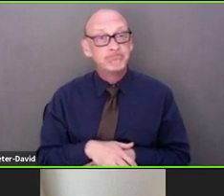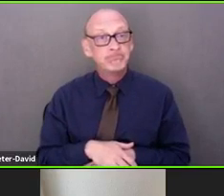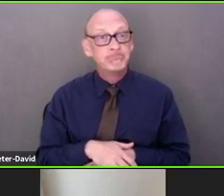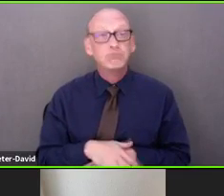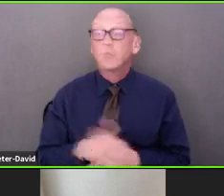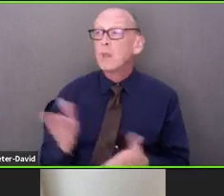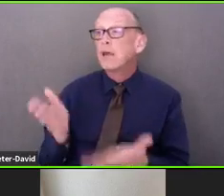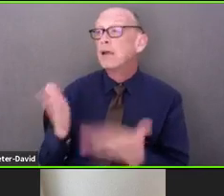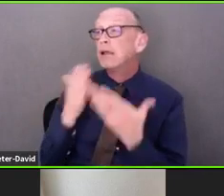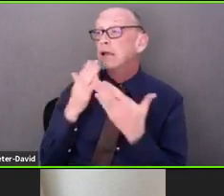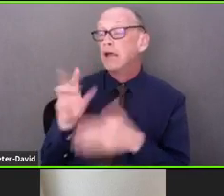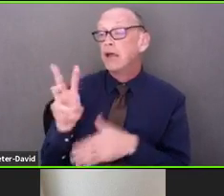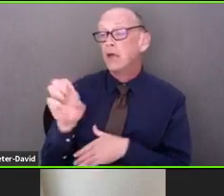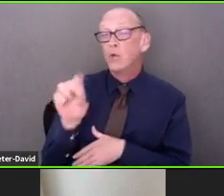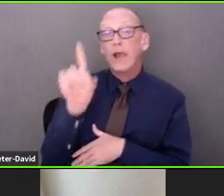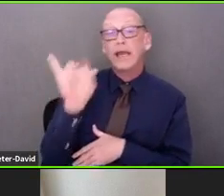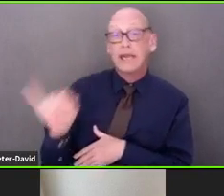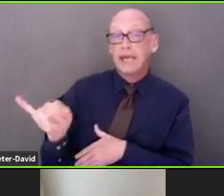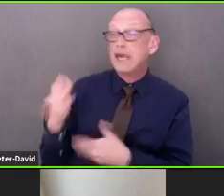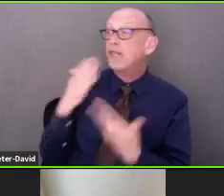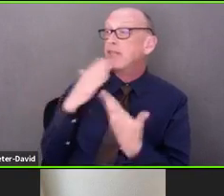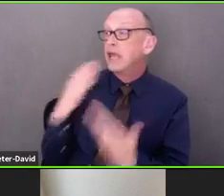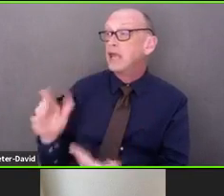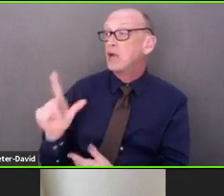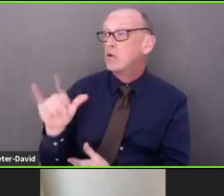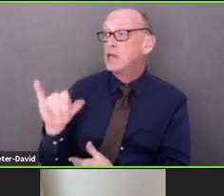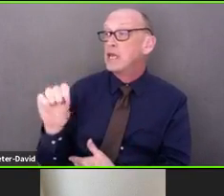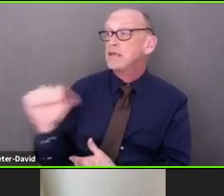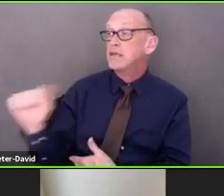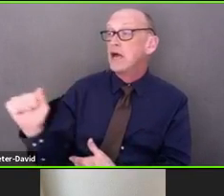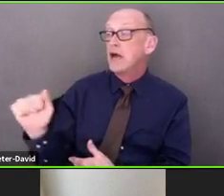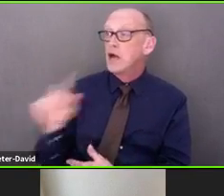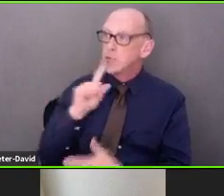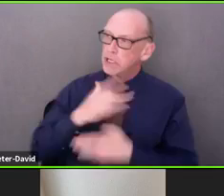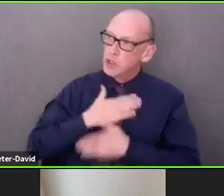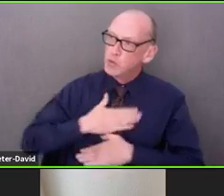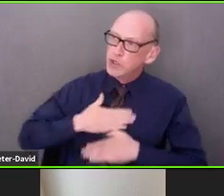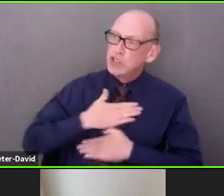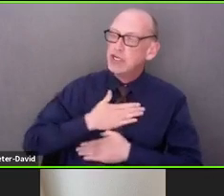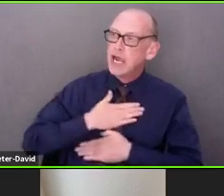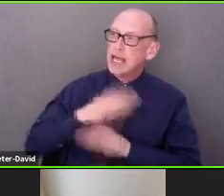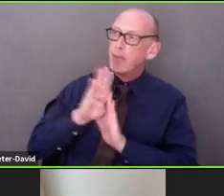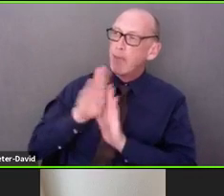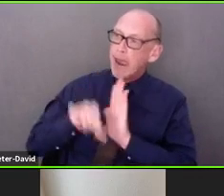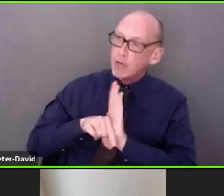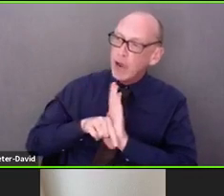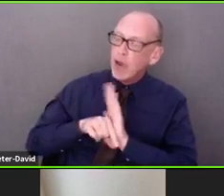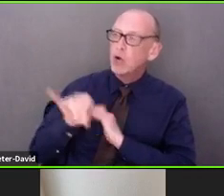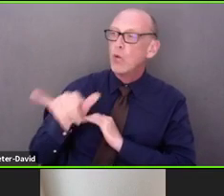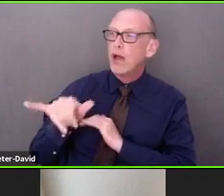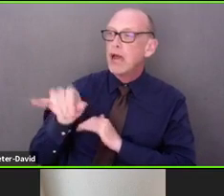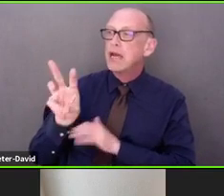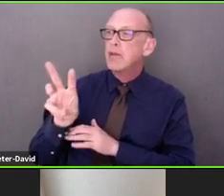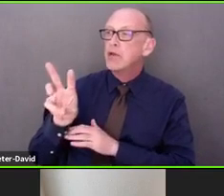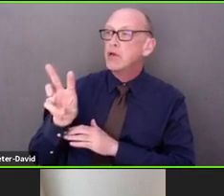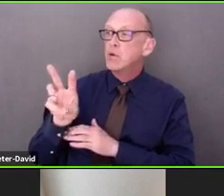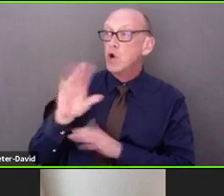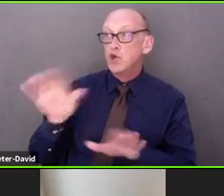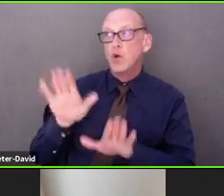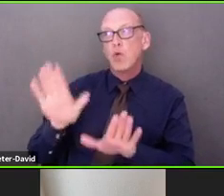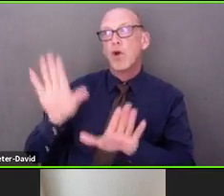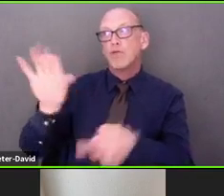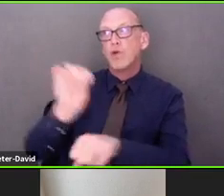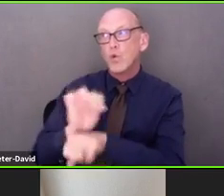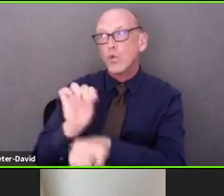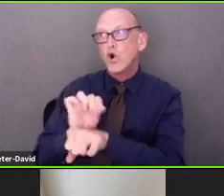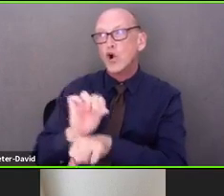Thank you, Lisa. I really appreciate that backdrop on the YW, doing such great work here. Deb Flores, I'm going